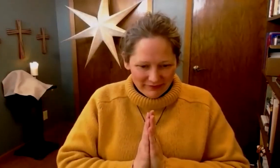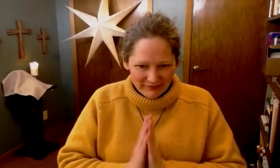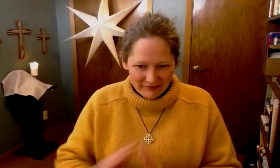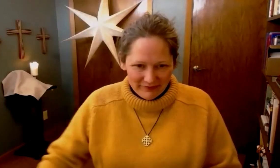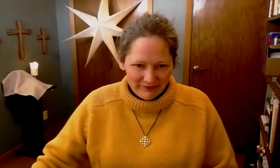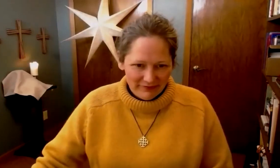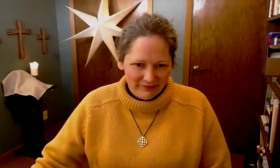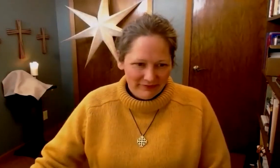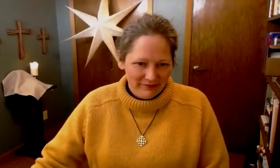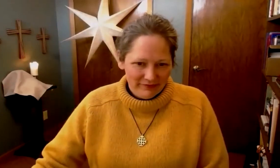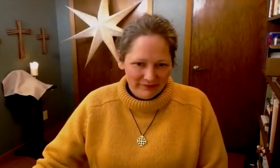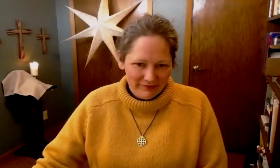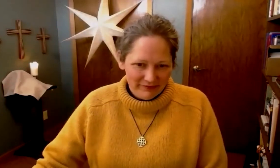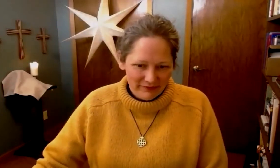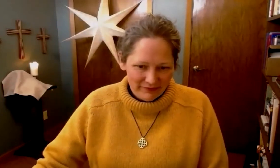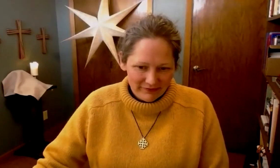Amen.